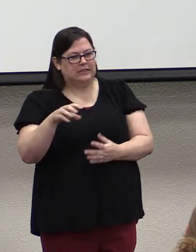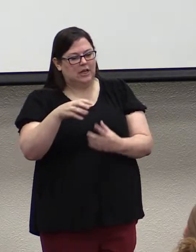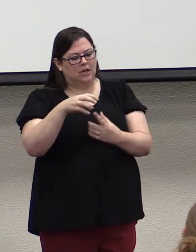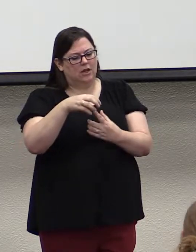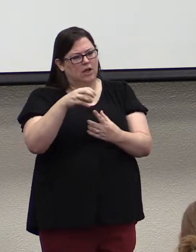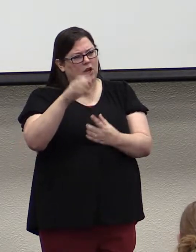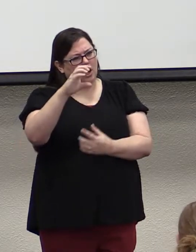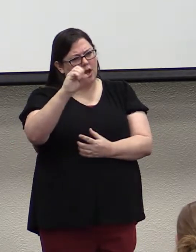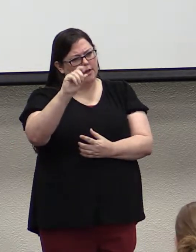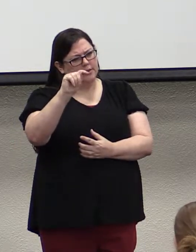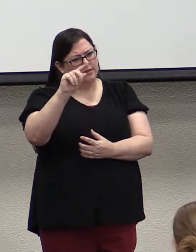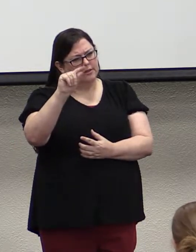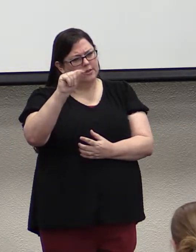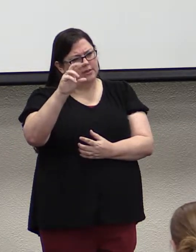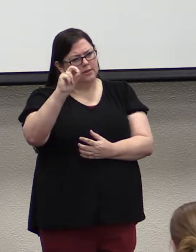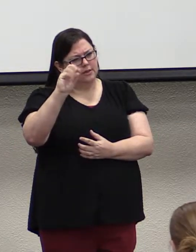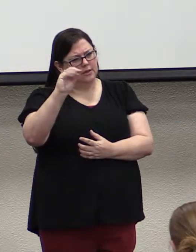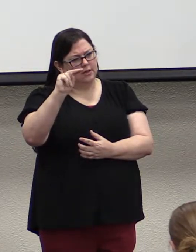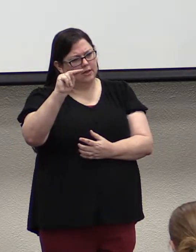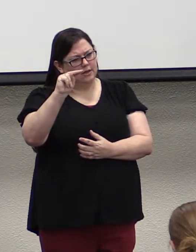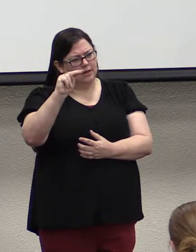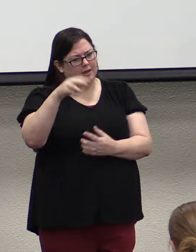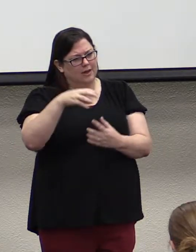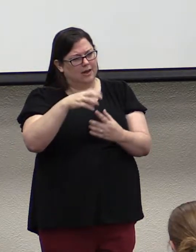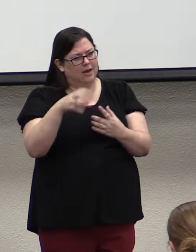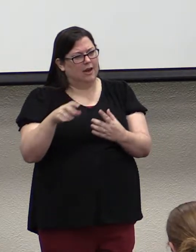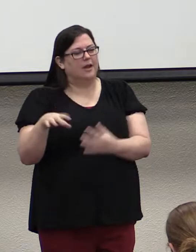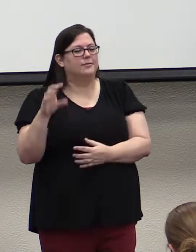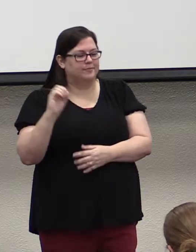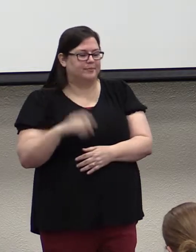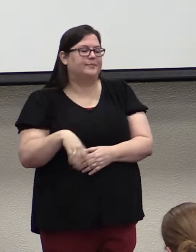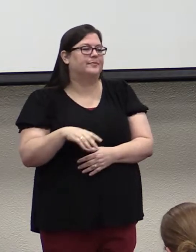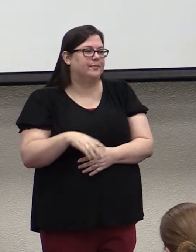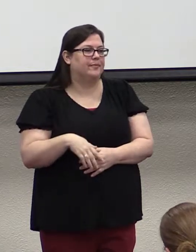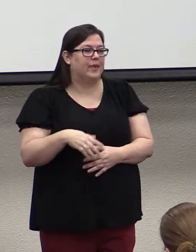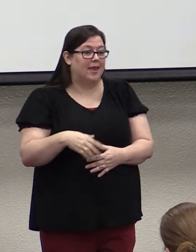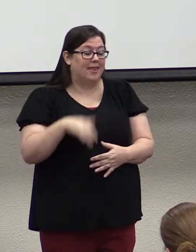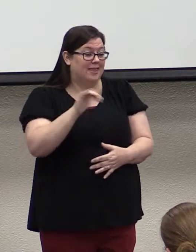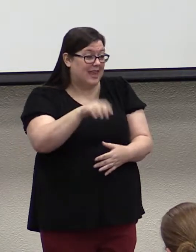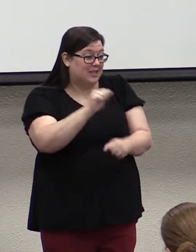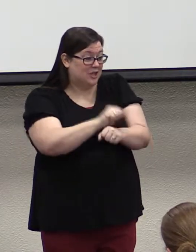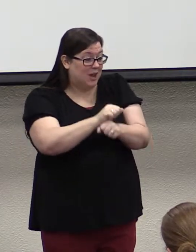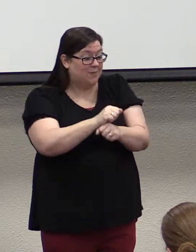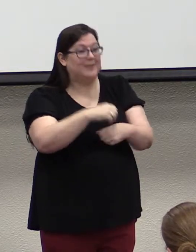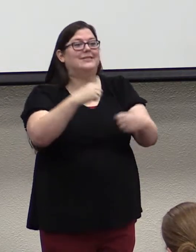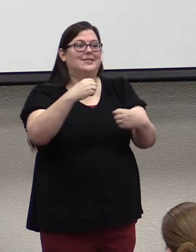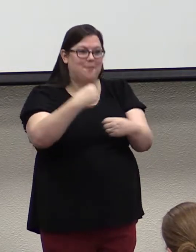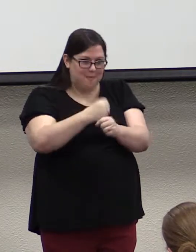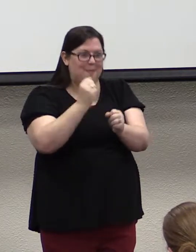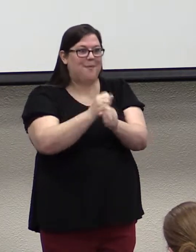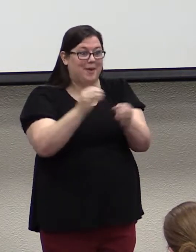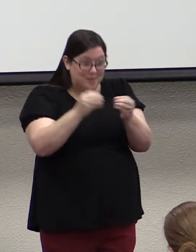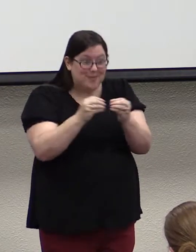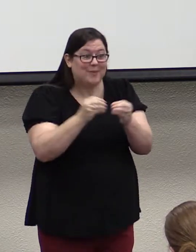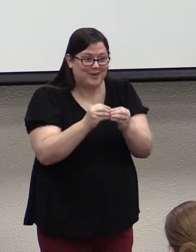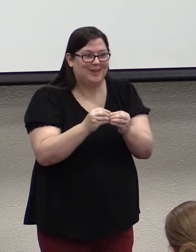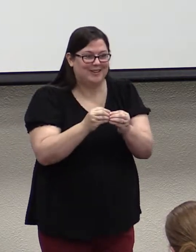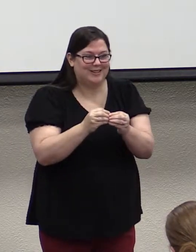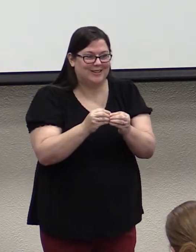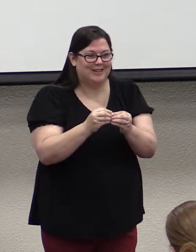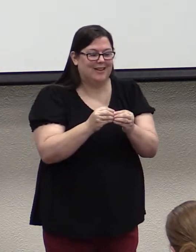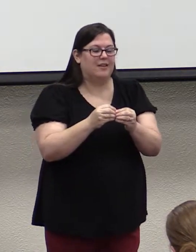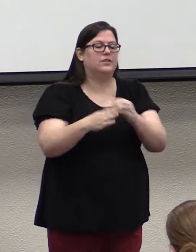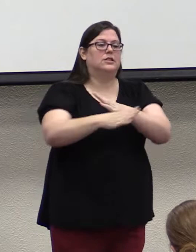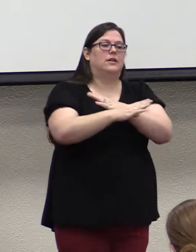job? Make cotton, so they can harvest it in the fall and maybe even into the winter sometimes.